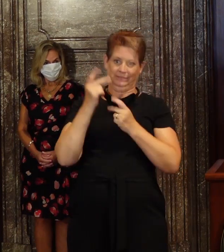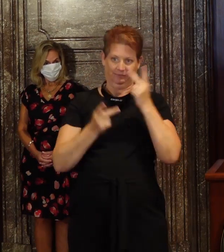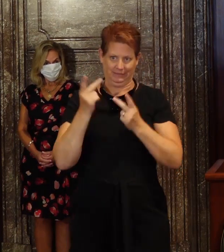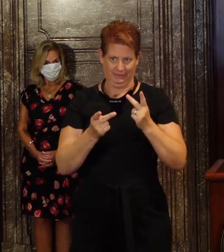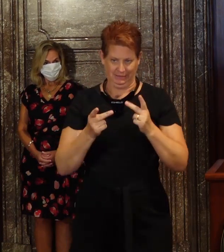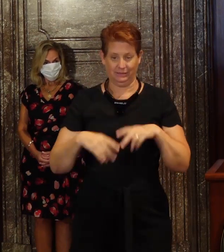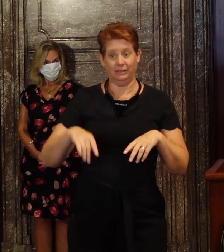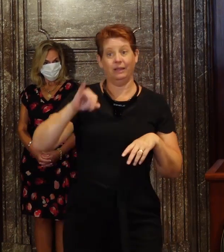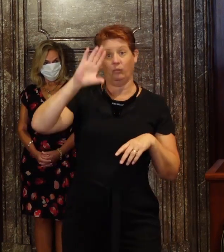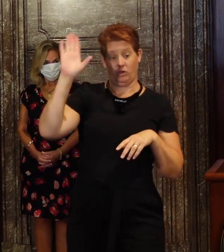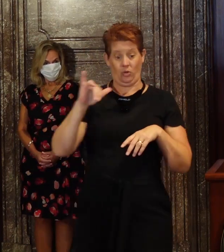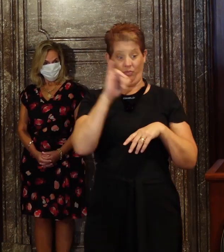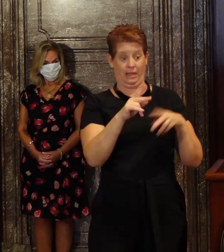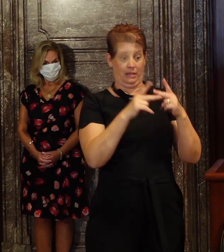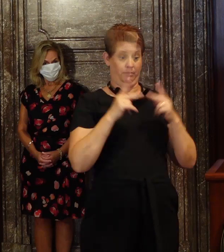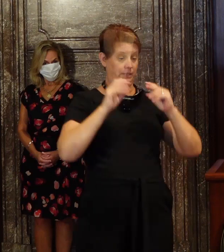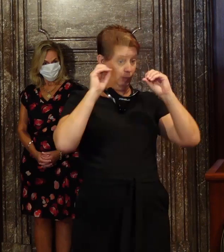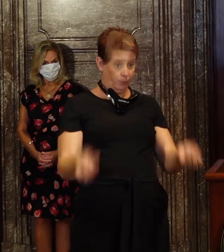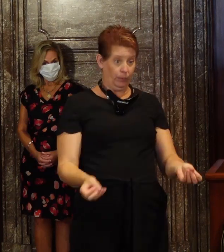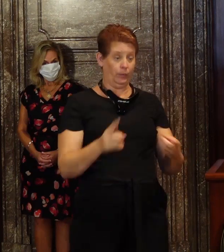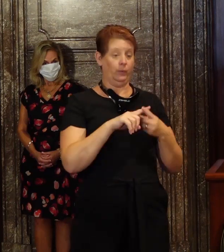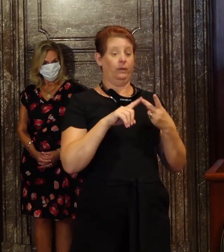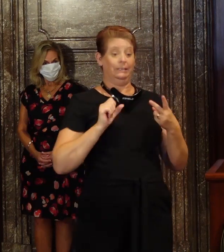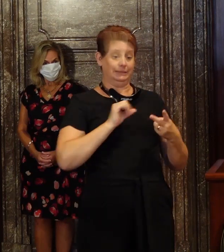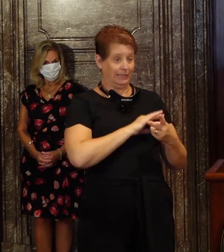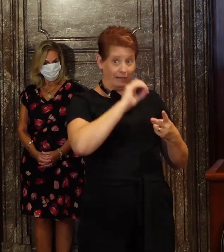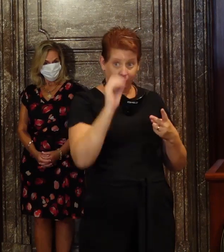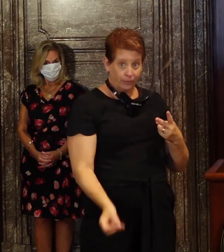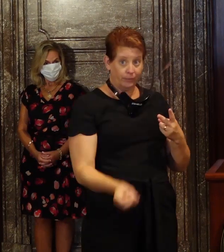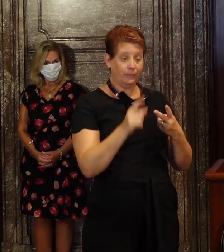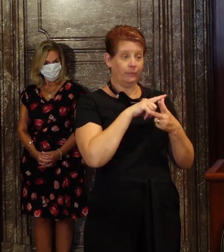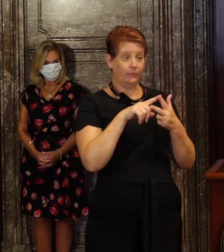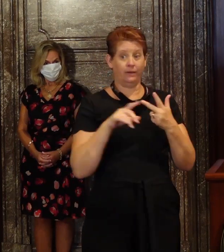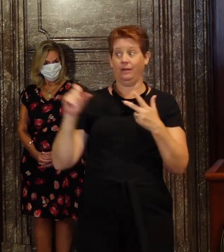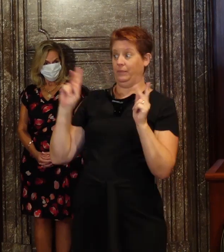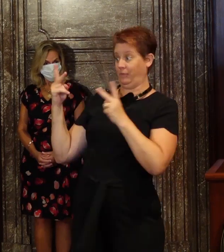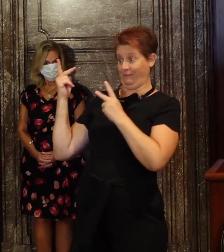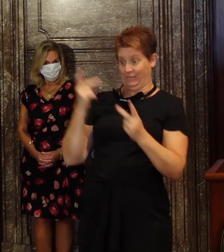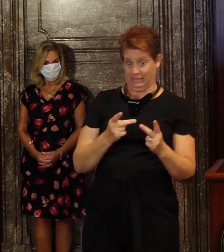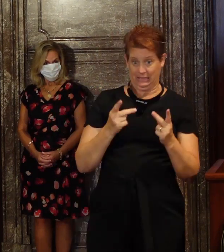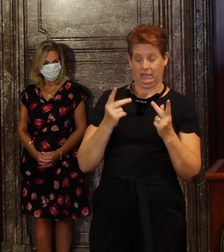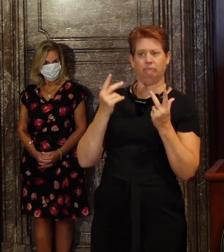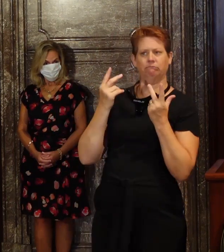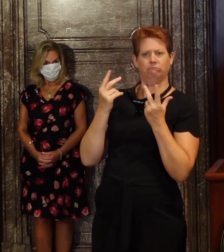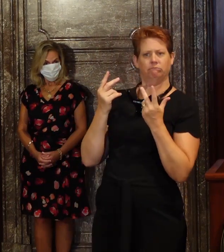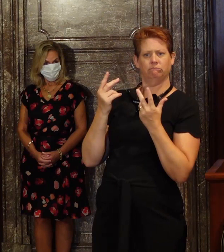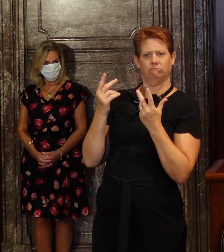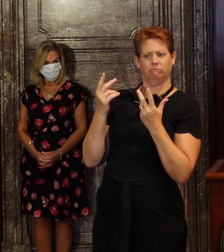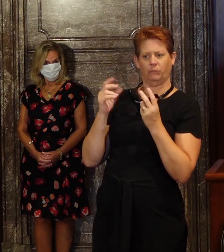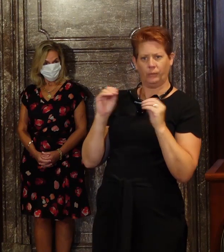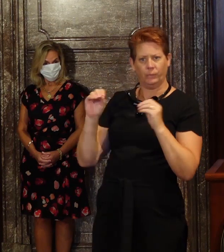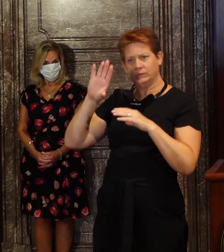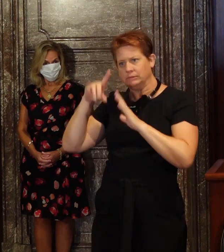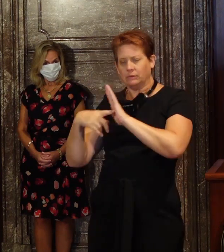there are no cases in the facility, we know there are no cases in the staff, and we've done all this layered protection, then we feel confident